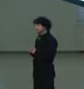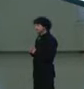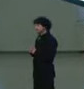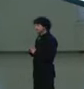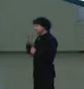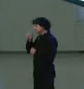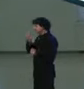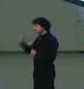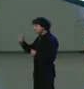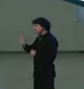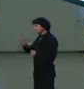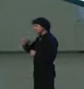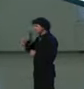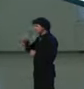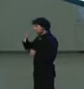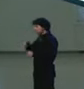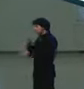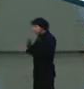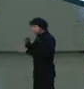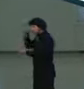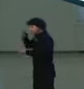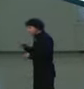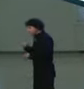actually sort of made sense as a continuation of the world.